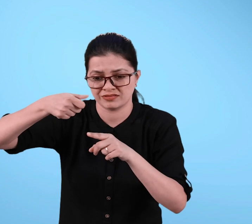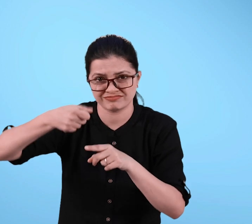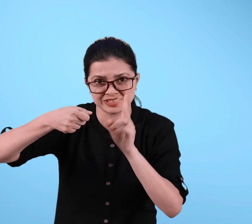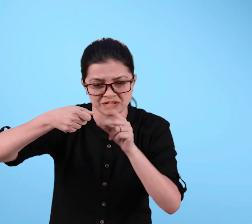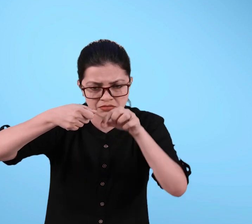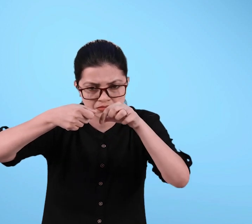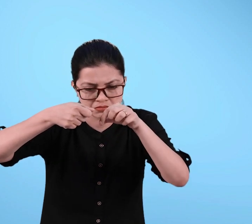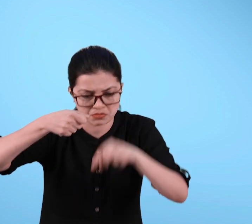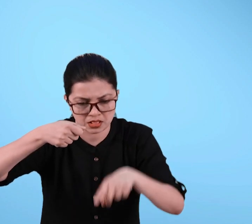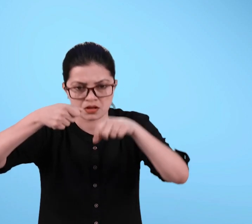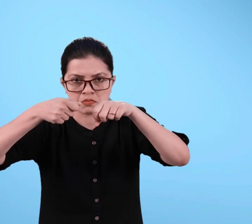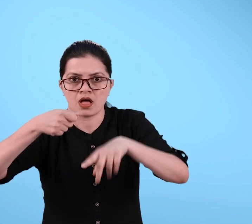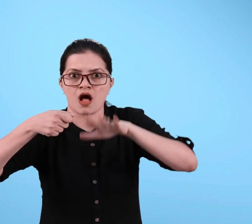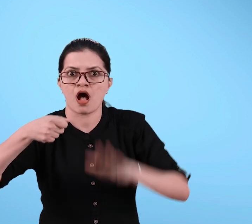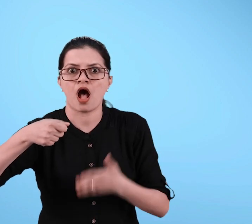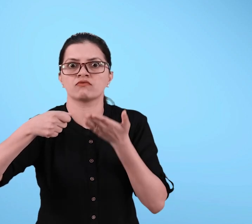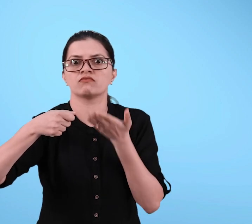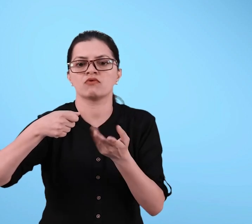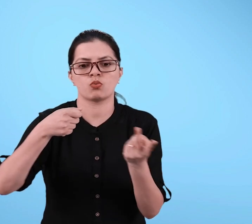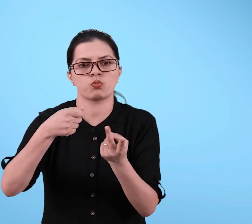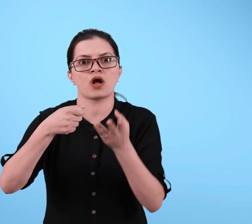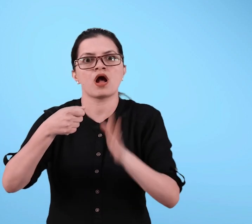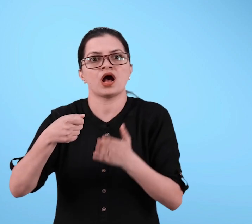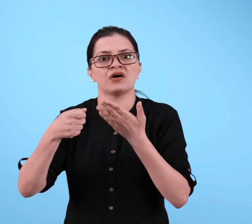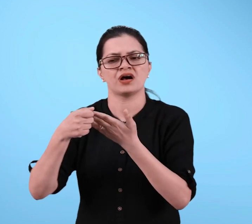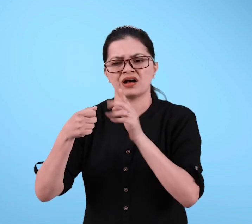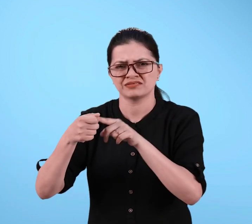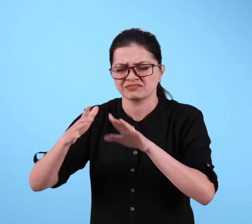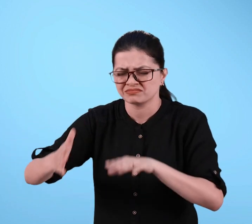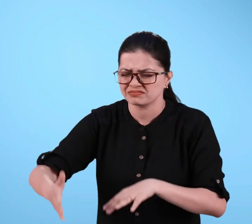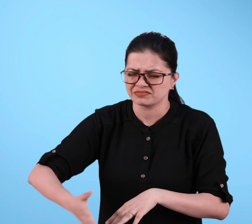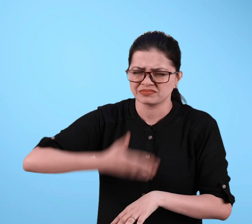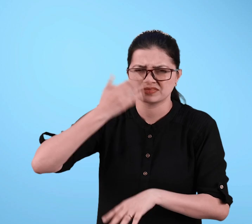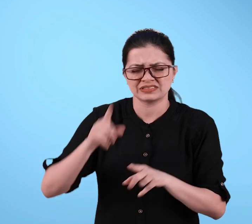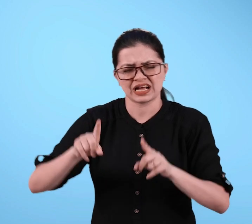Start. also melt and give out an odor similar to burning plastics.